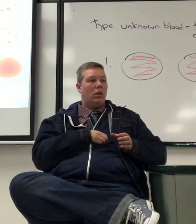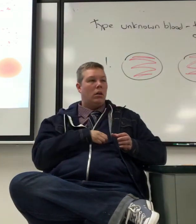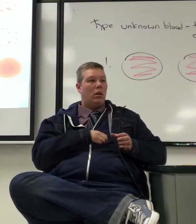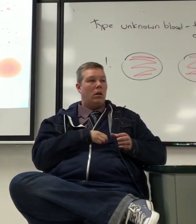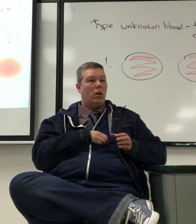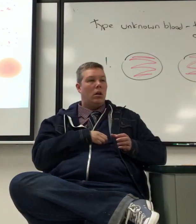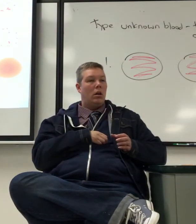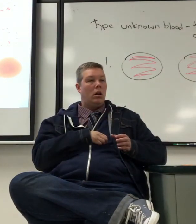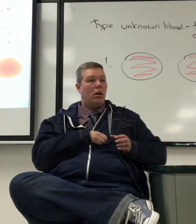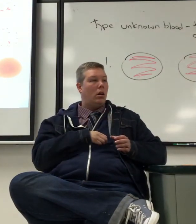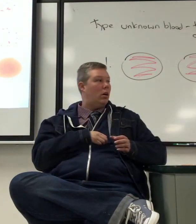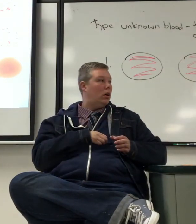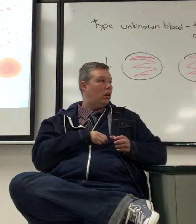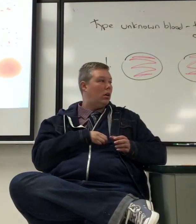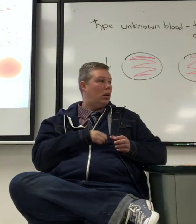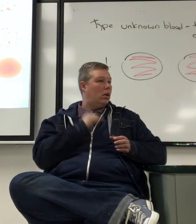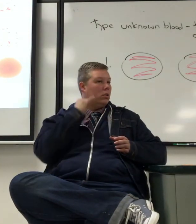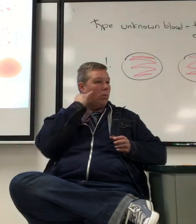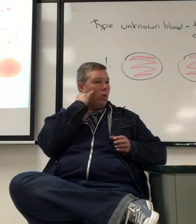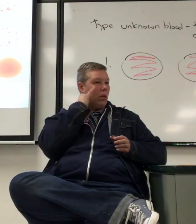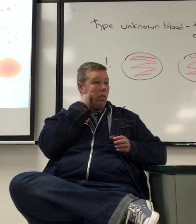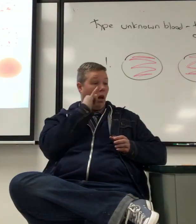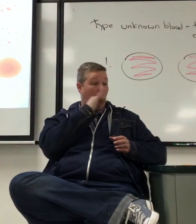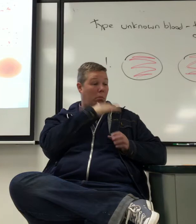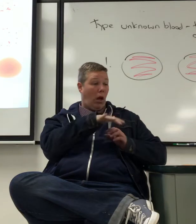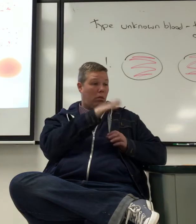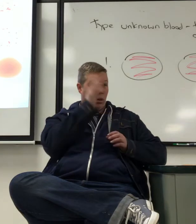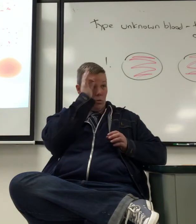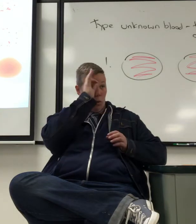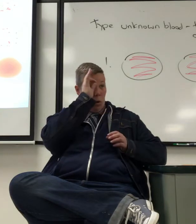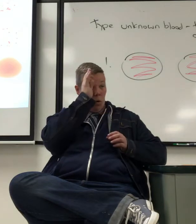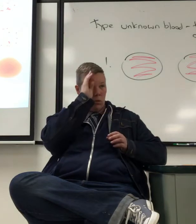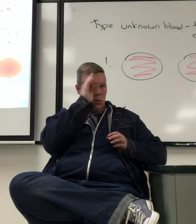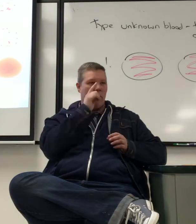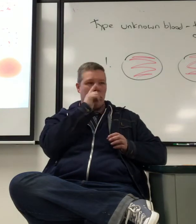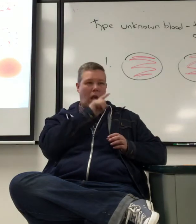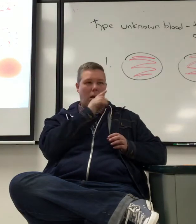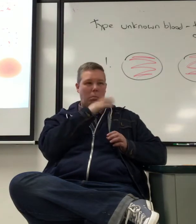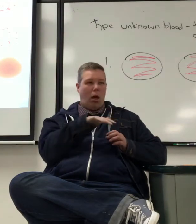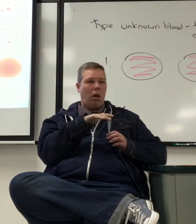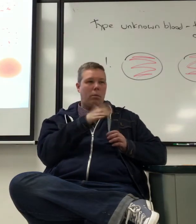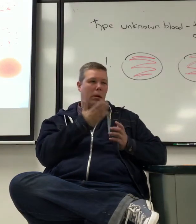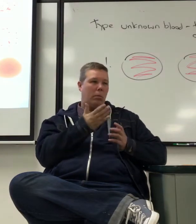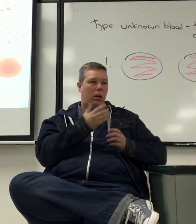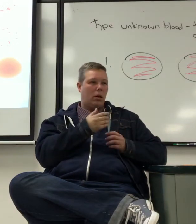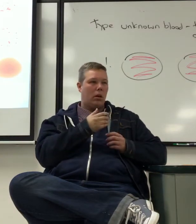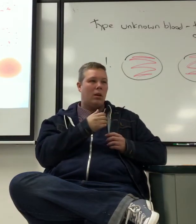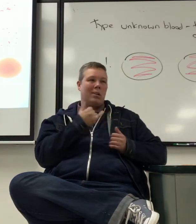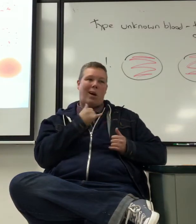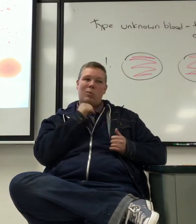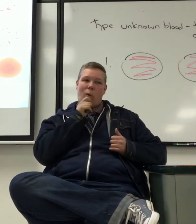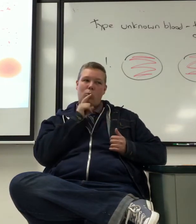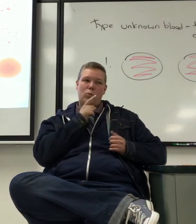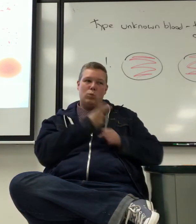And for our blood lab, our unknown blood is basically fake blood. Okay? We don't use real blood anymore.